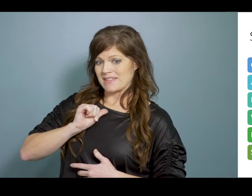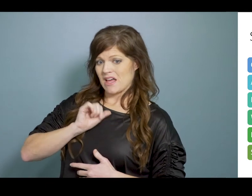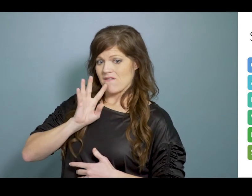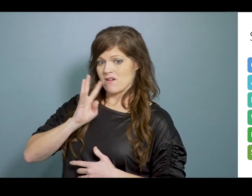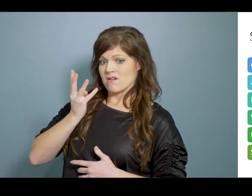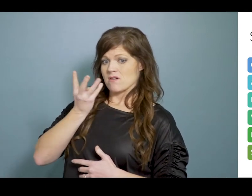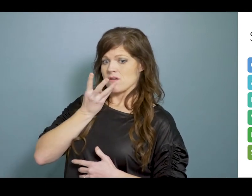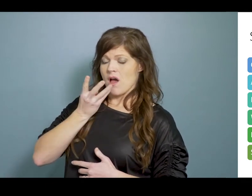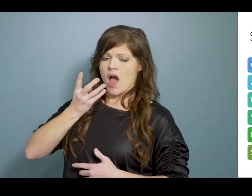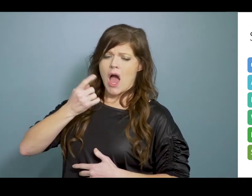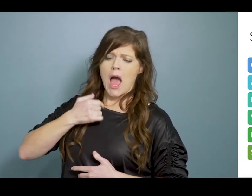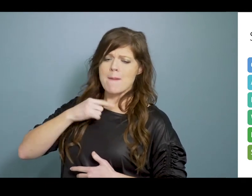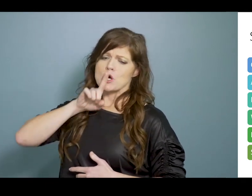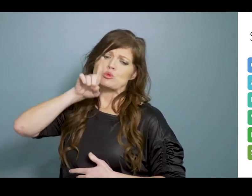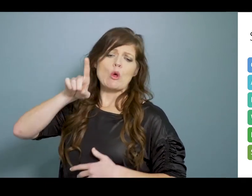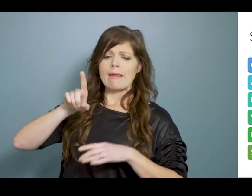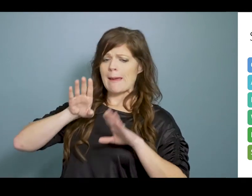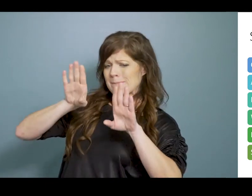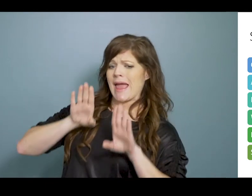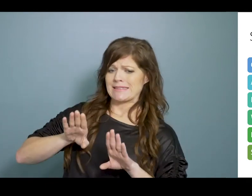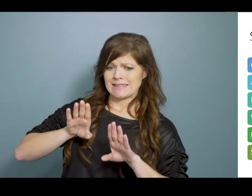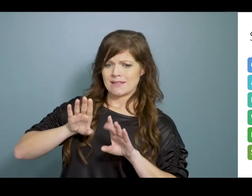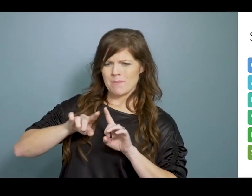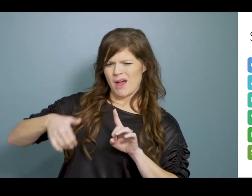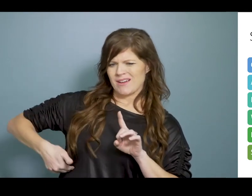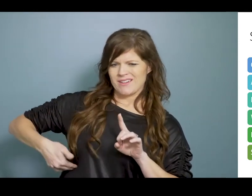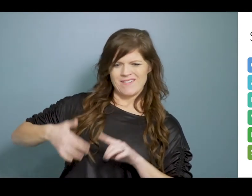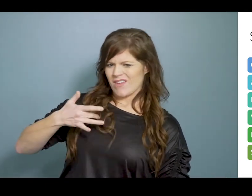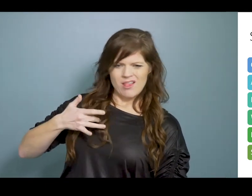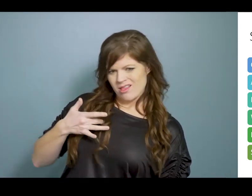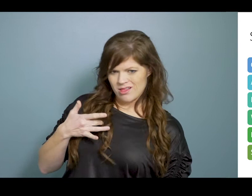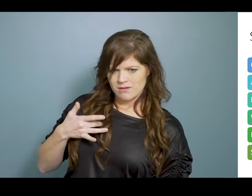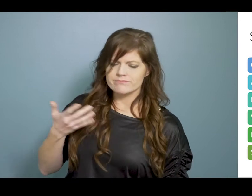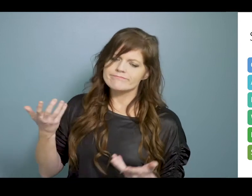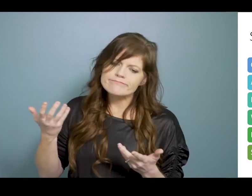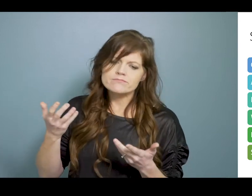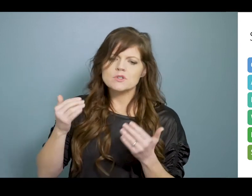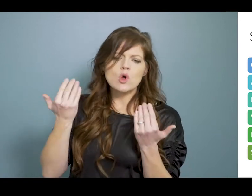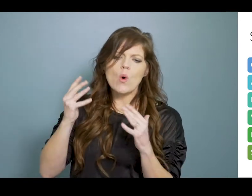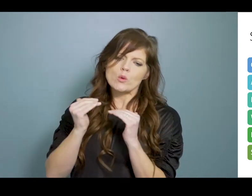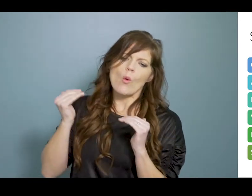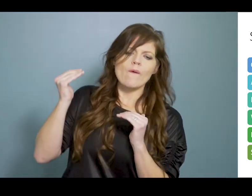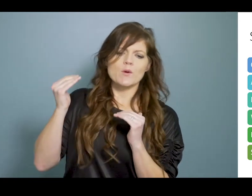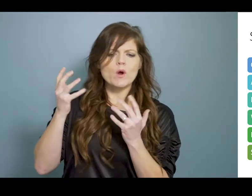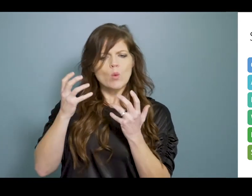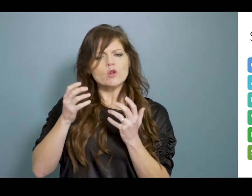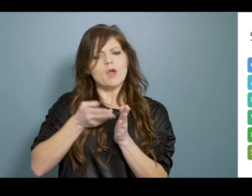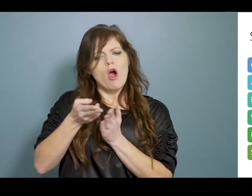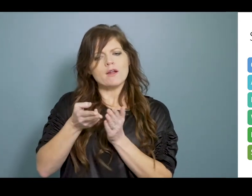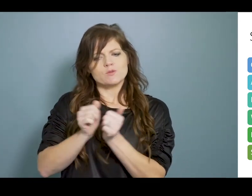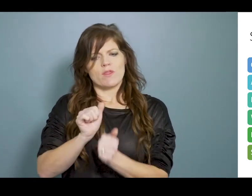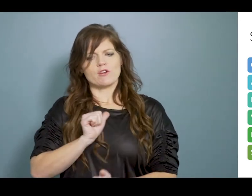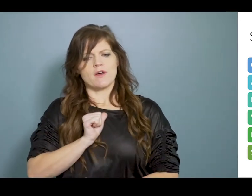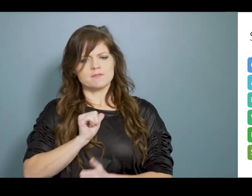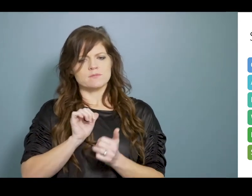disingenuous. And so we can say positive things about ourselves without going overboard and making